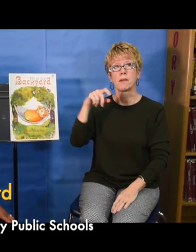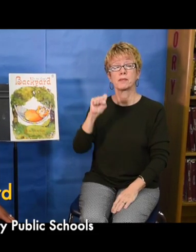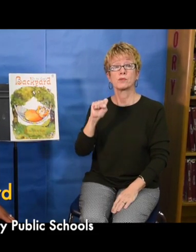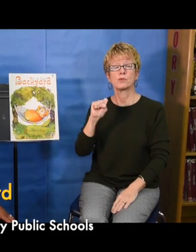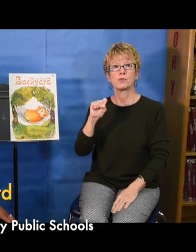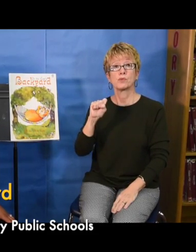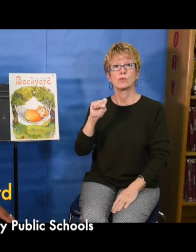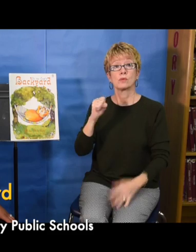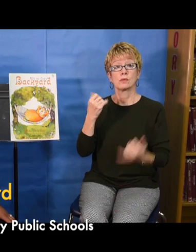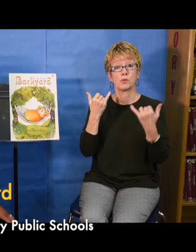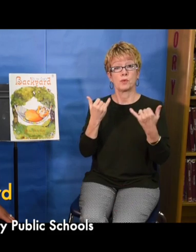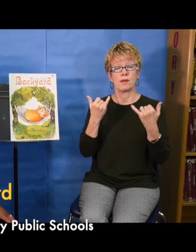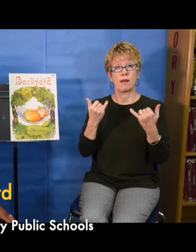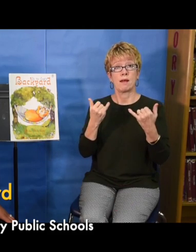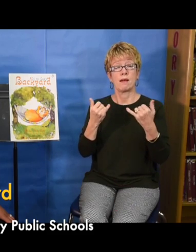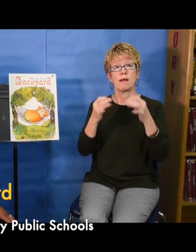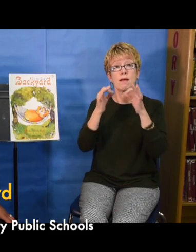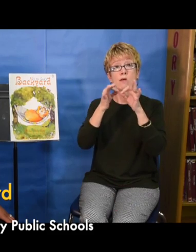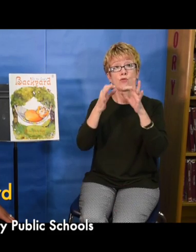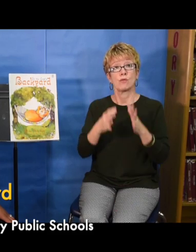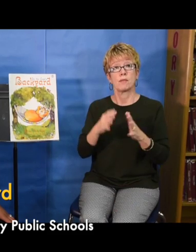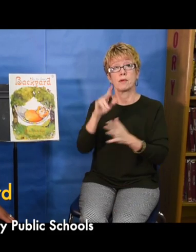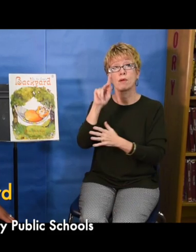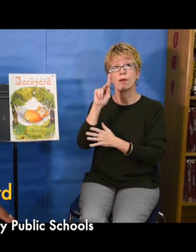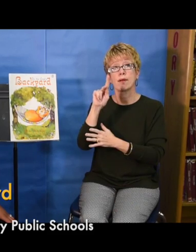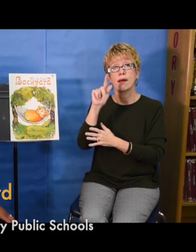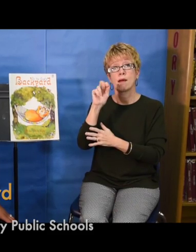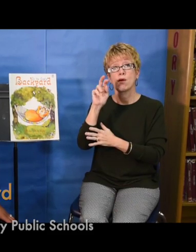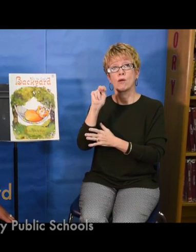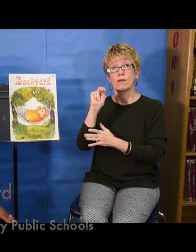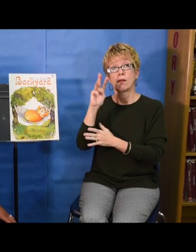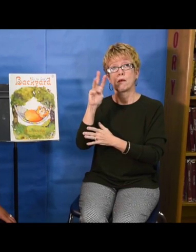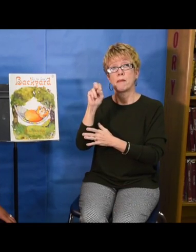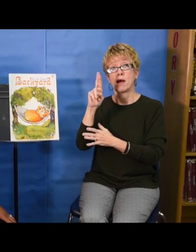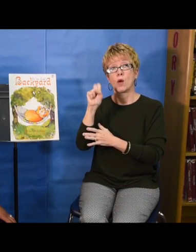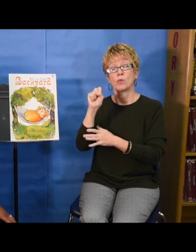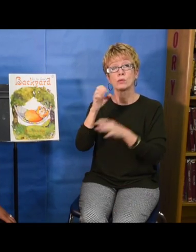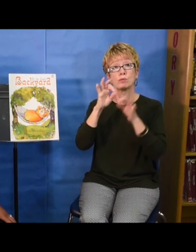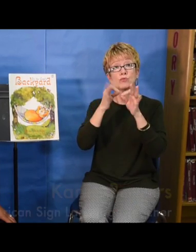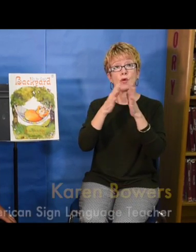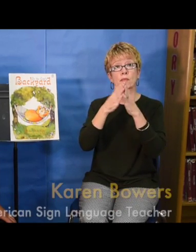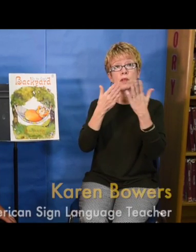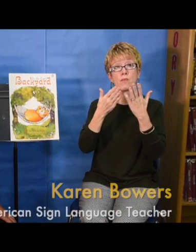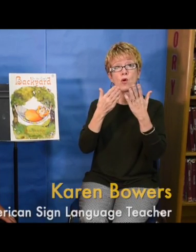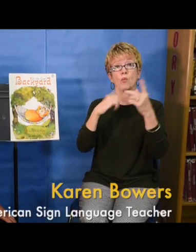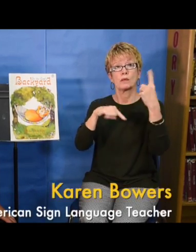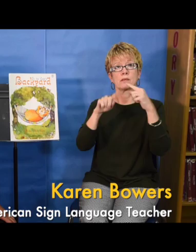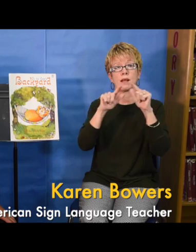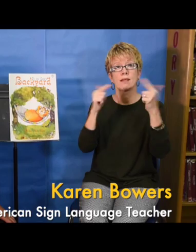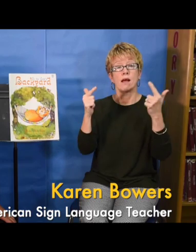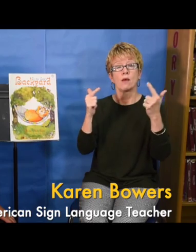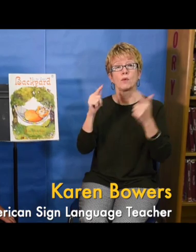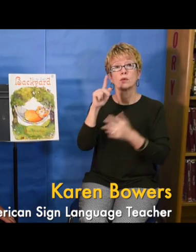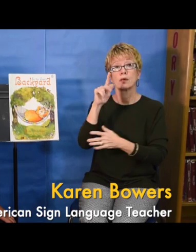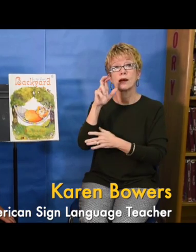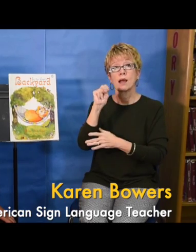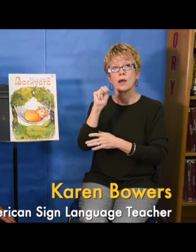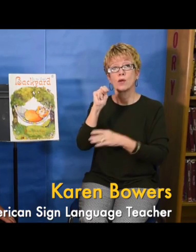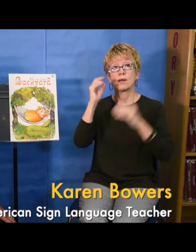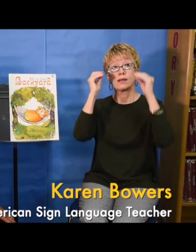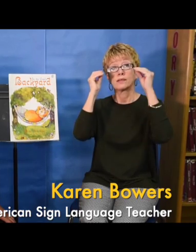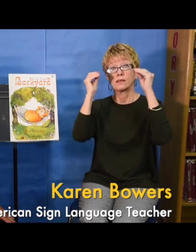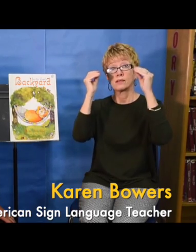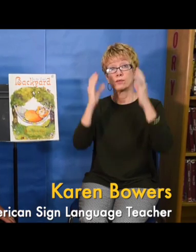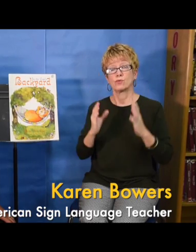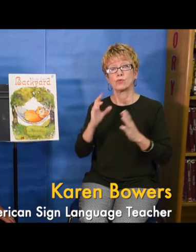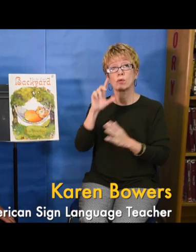Schools. Joining me today is Karen Bowers. She will be interpreting the book through sign language. Karen is a